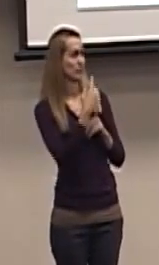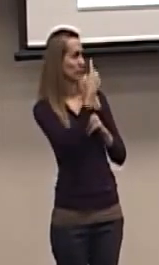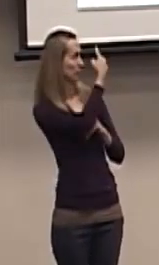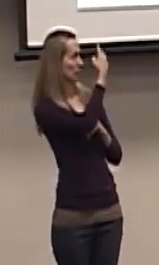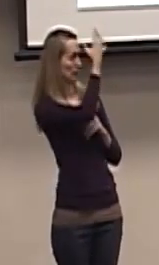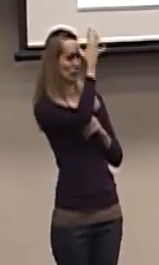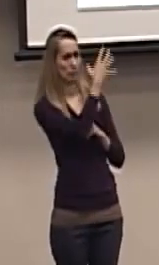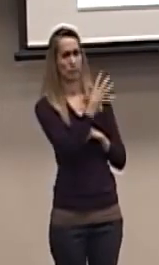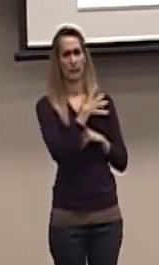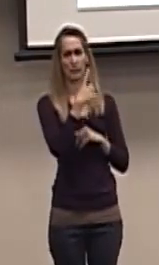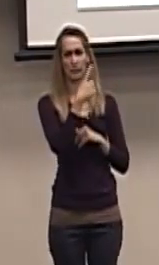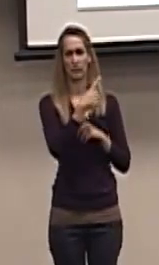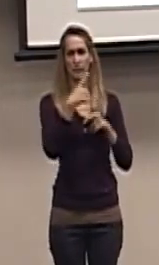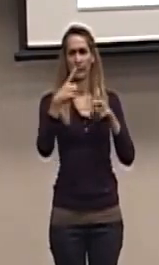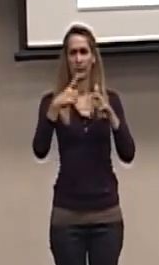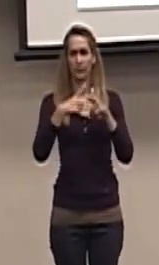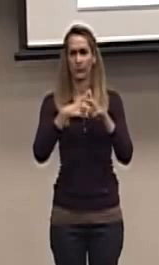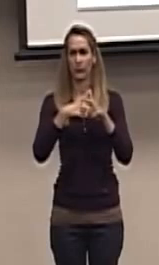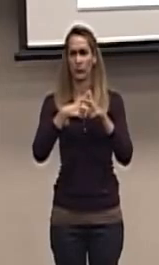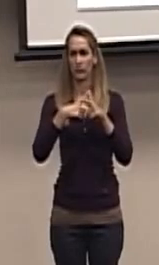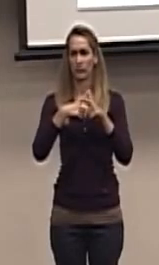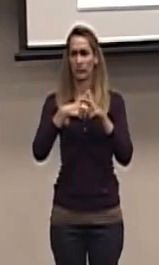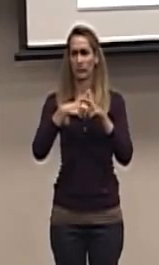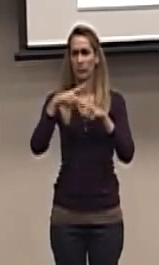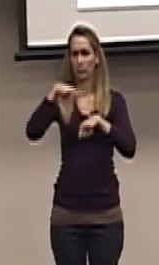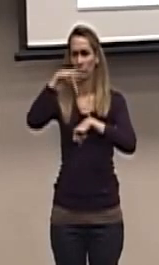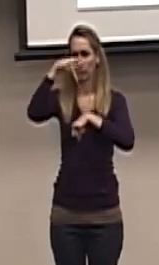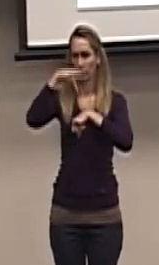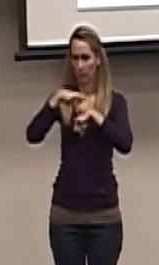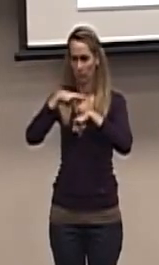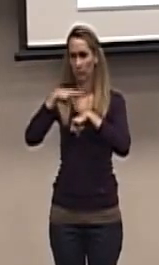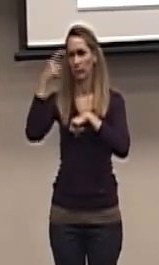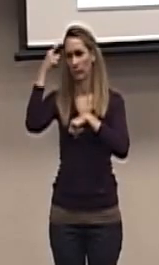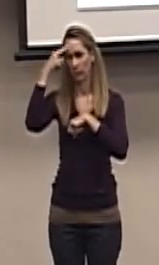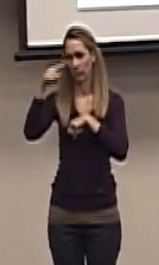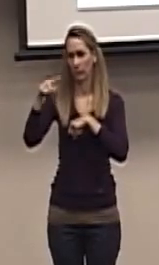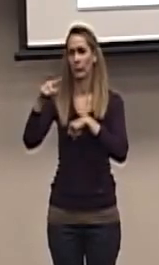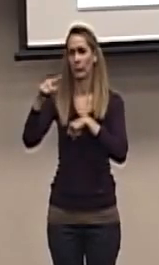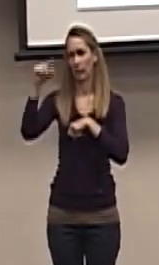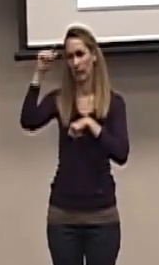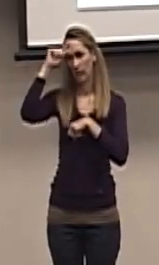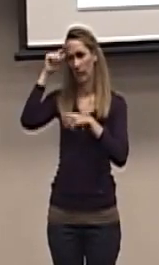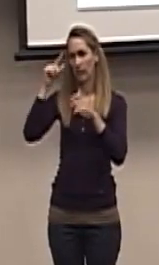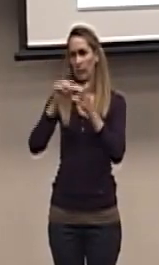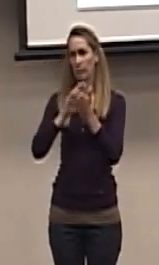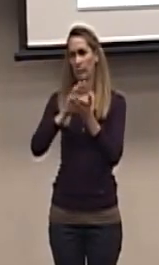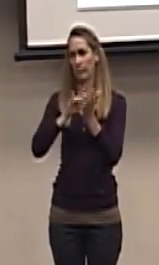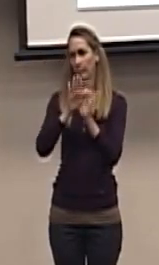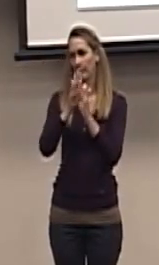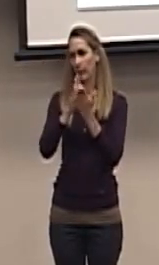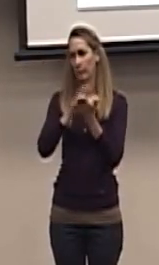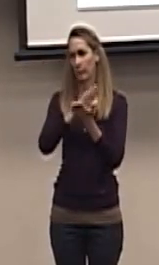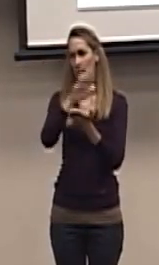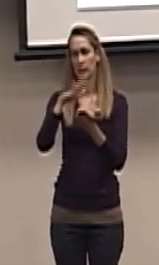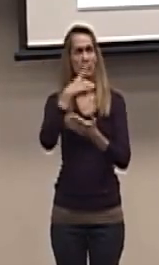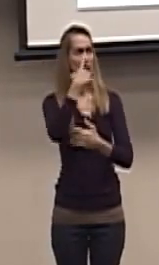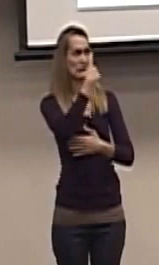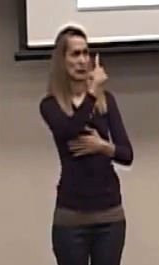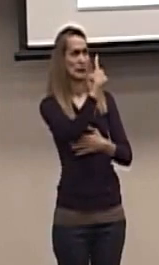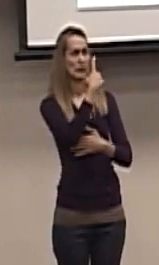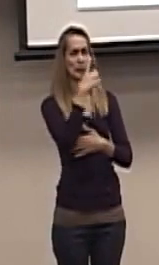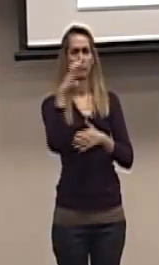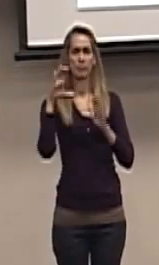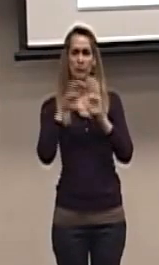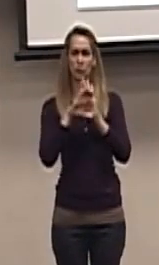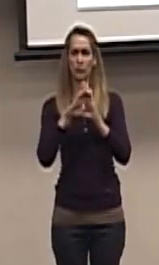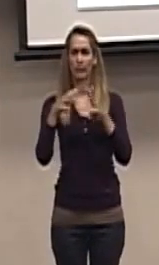first Ghanaian principal of the Ghana Bible College. These are the Americans who came